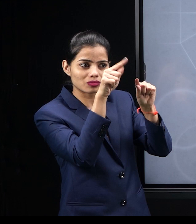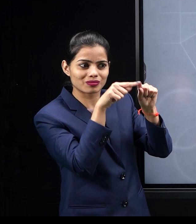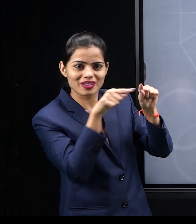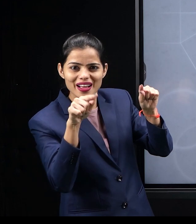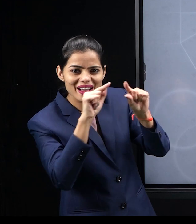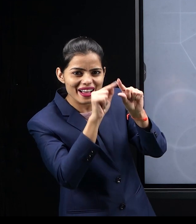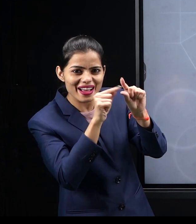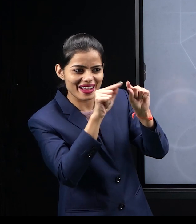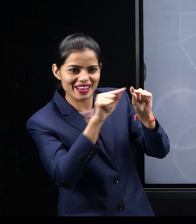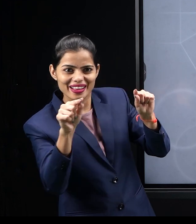angle-side-angle,